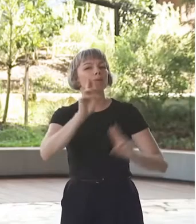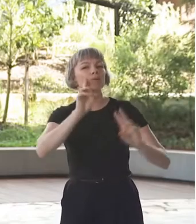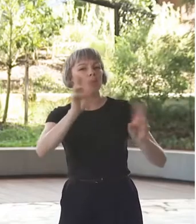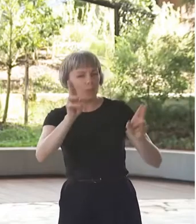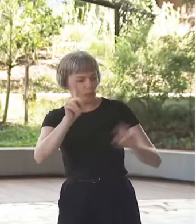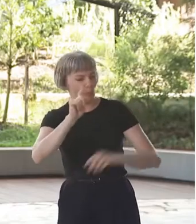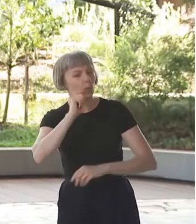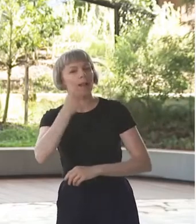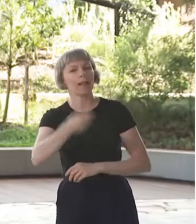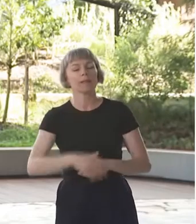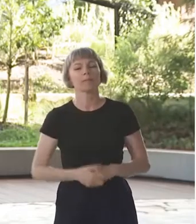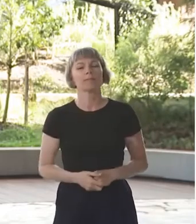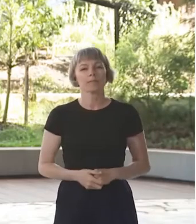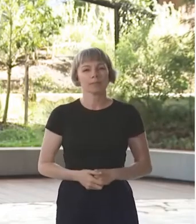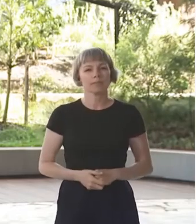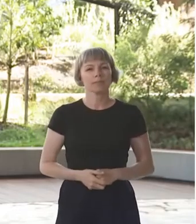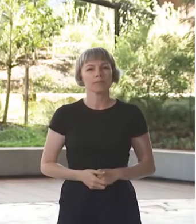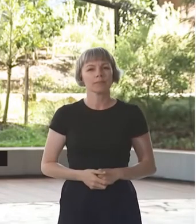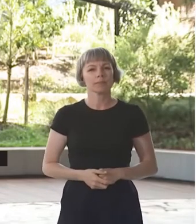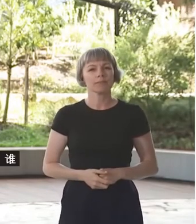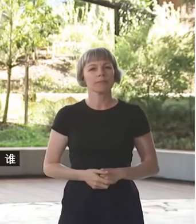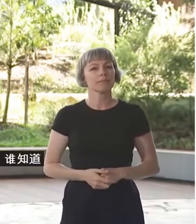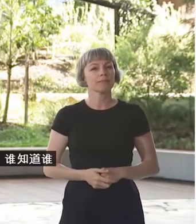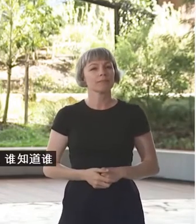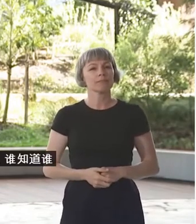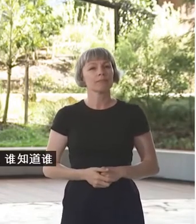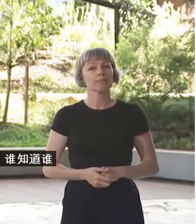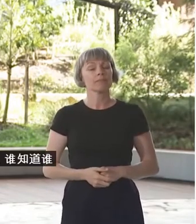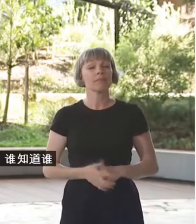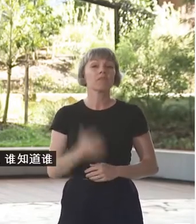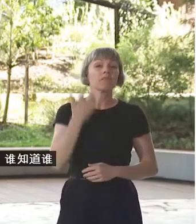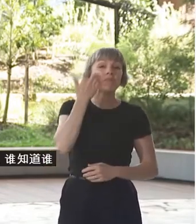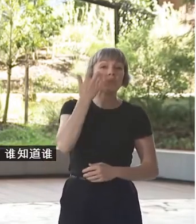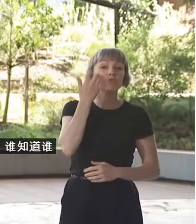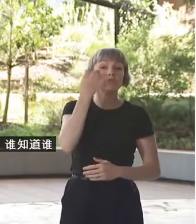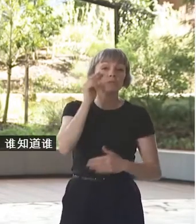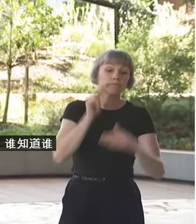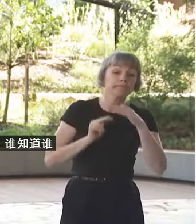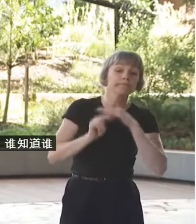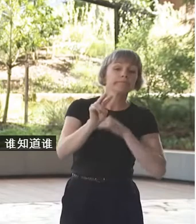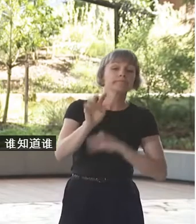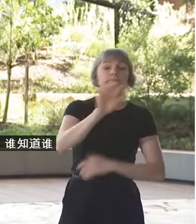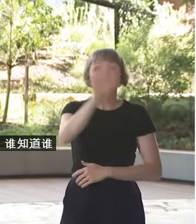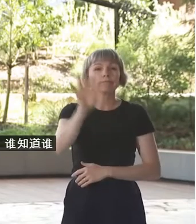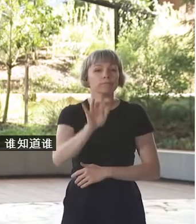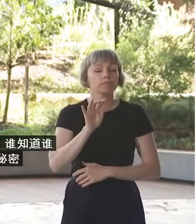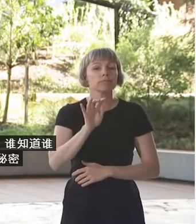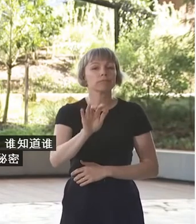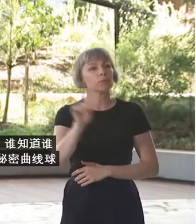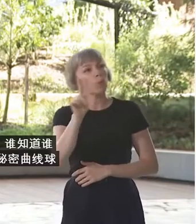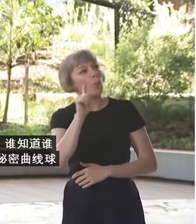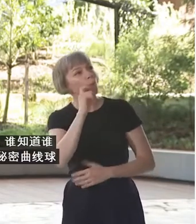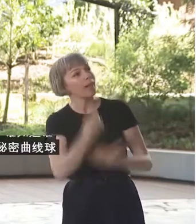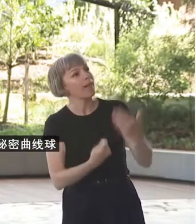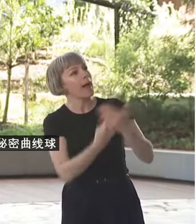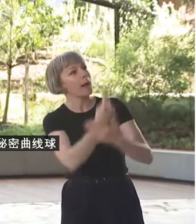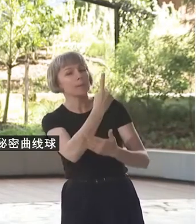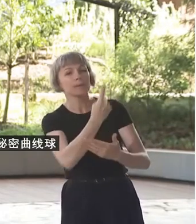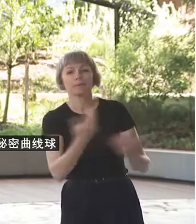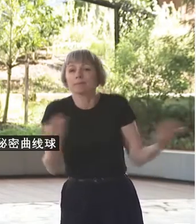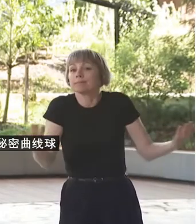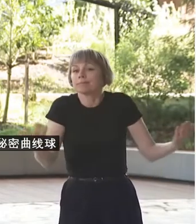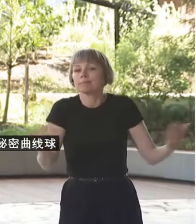difficulties and potentially other waves that come our way. Who knows? Who knows where the next curveball for COVID